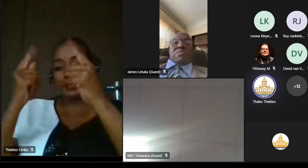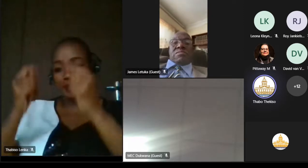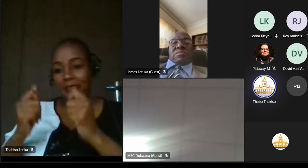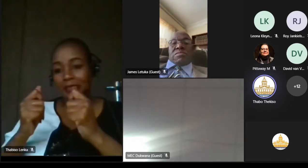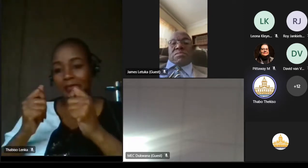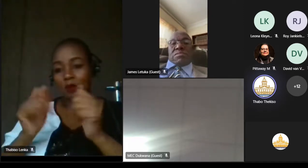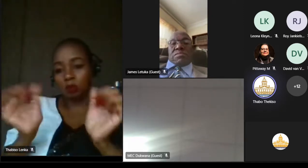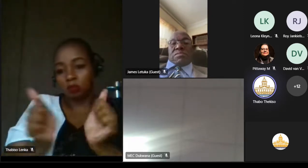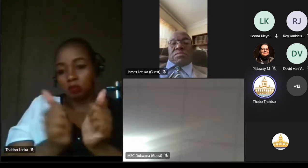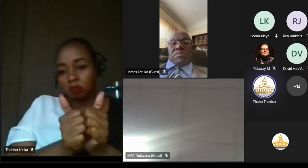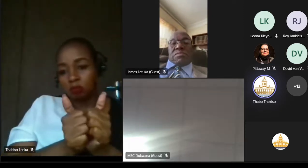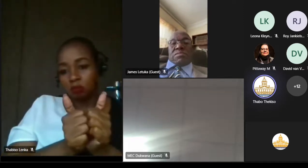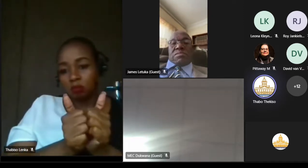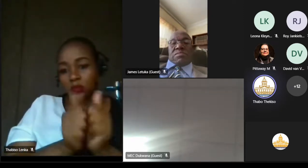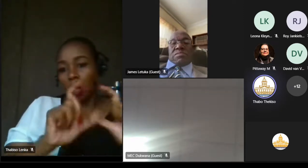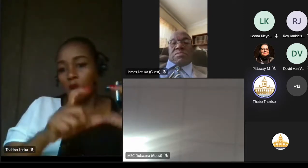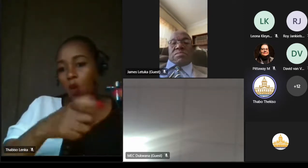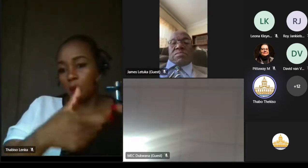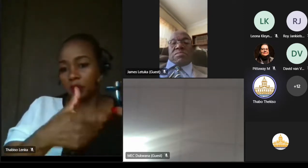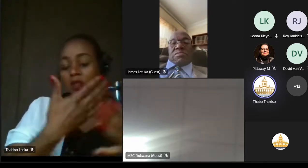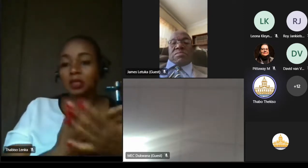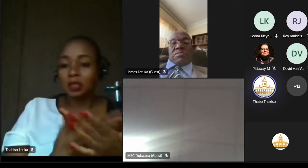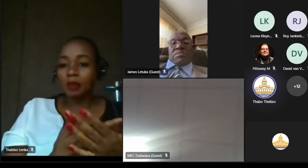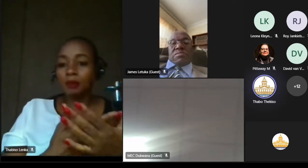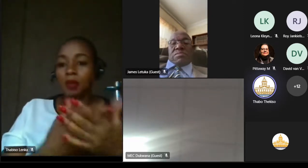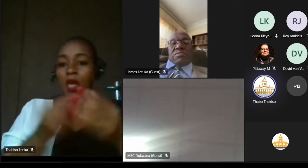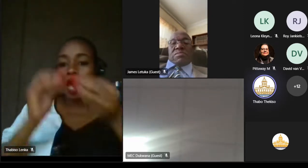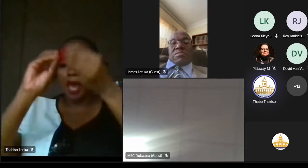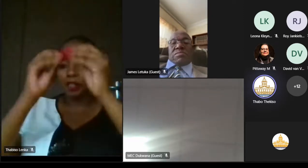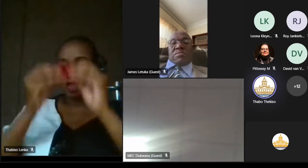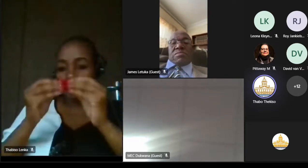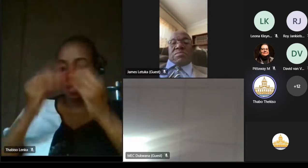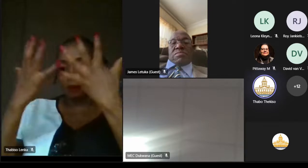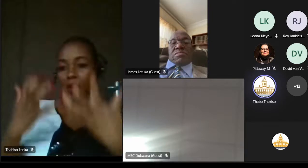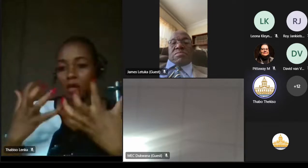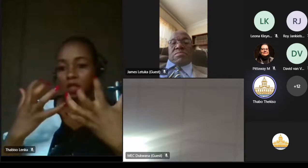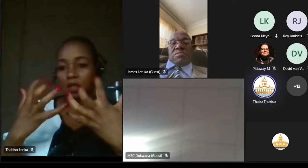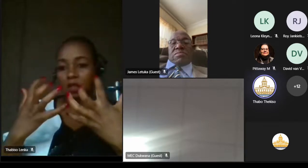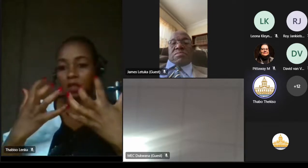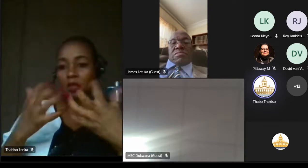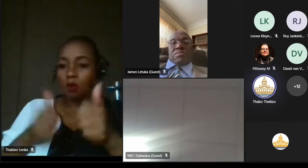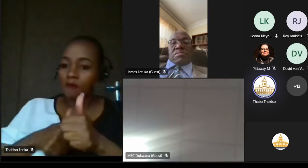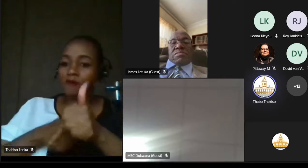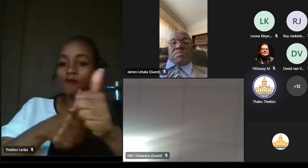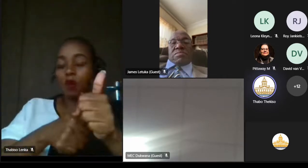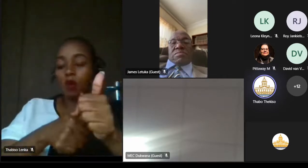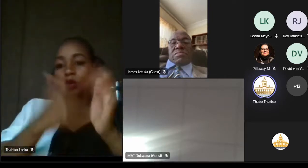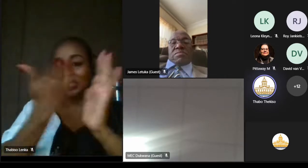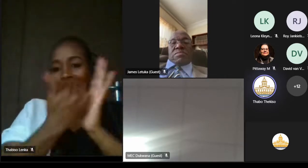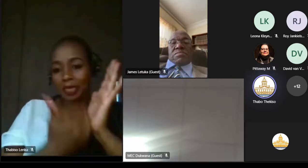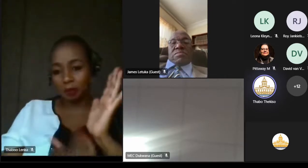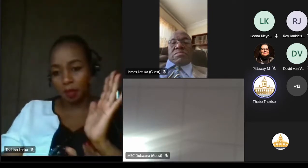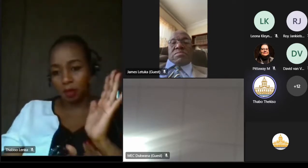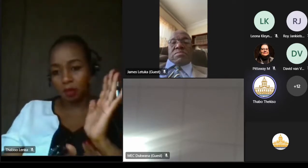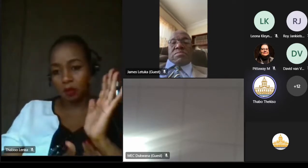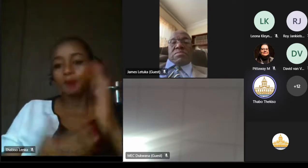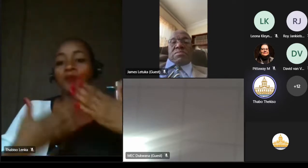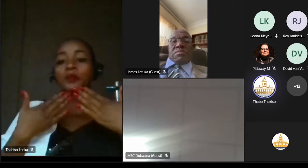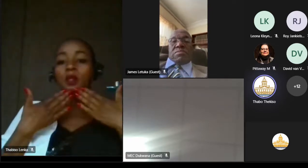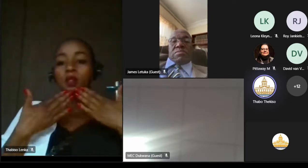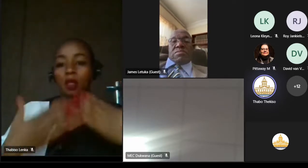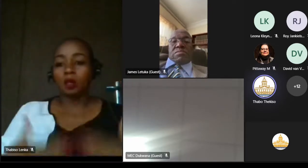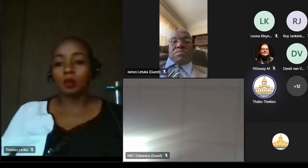Executive Committee will also provide an adjustment budget subsequent to the medium-term policy statement. Thank you very much.